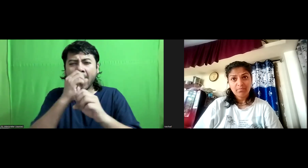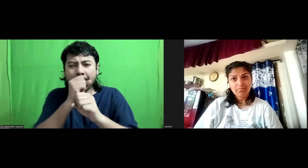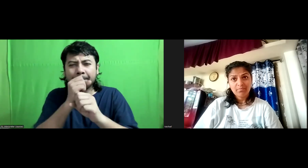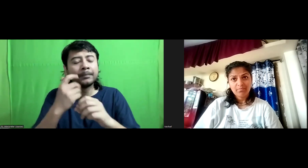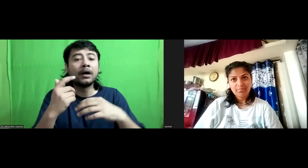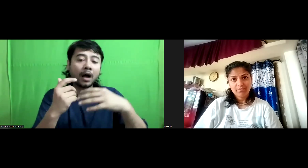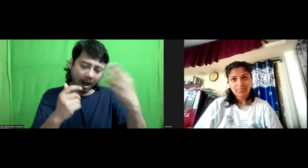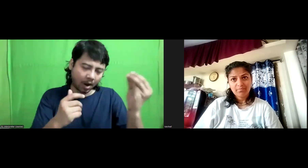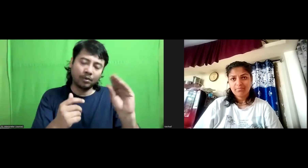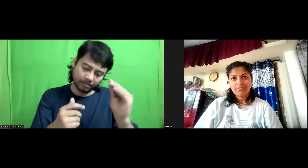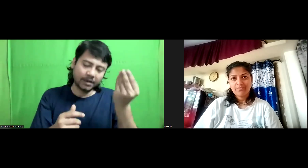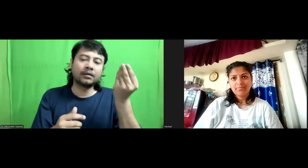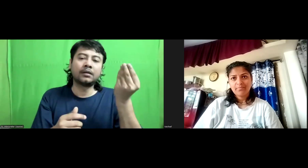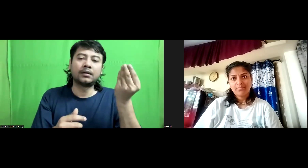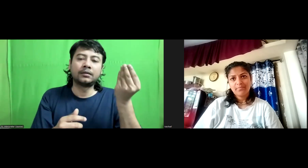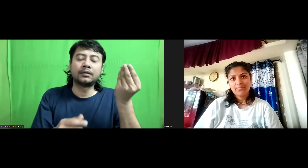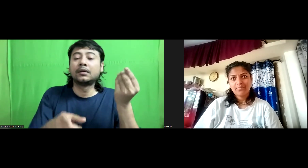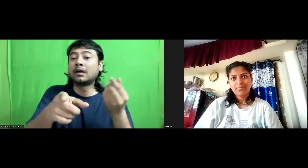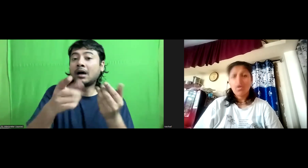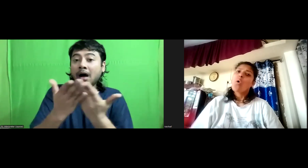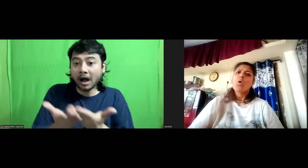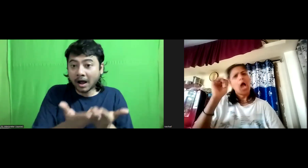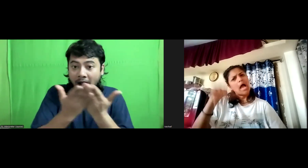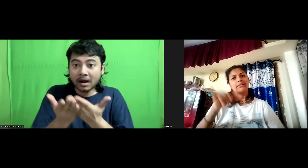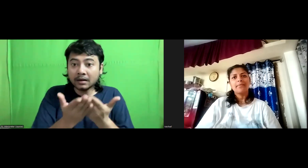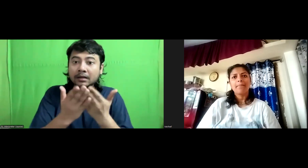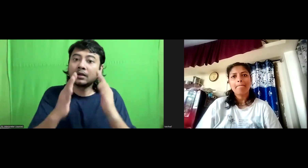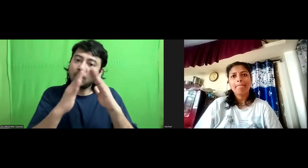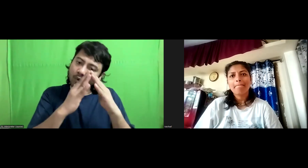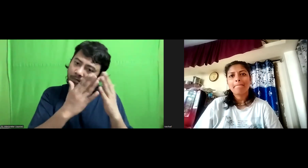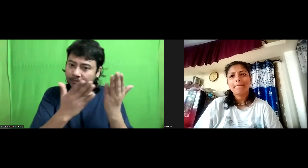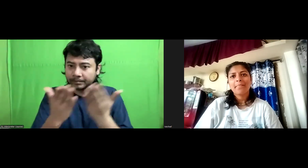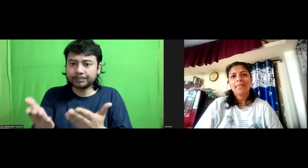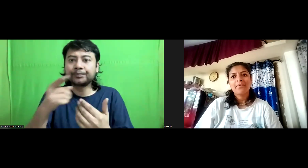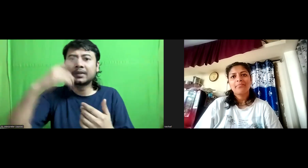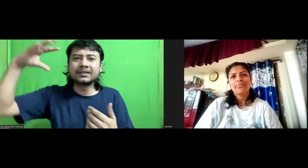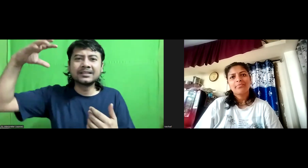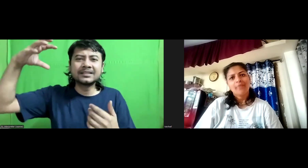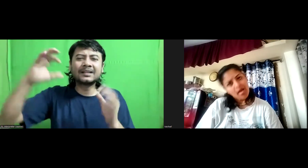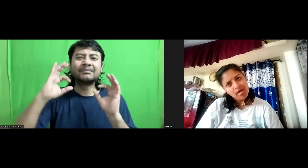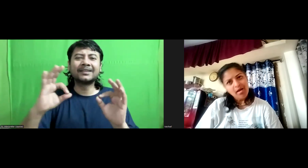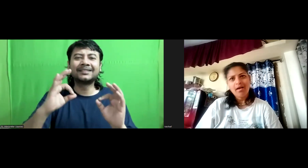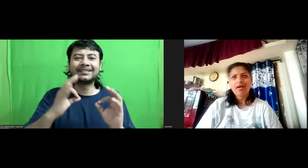the Deepam, do aarti, and then put it again in the sun. It'll be healthy also.